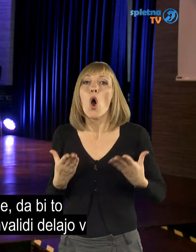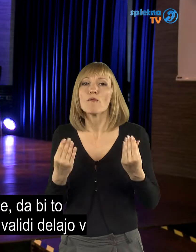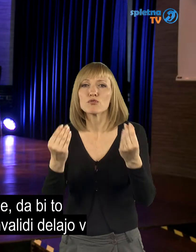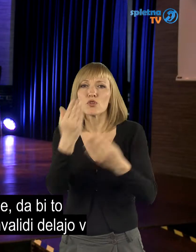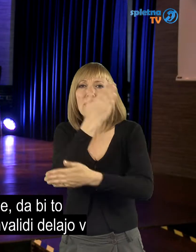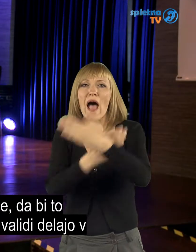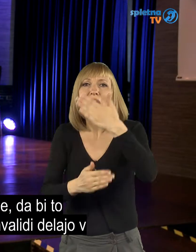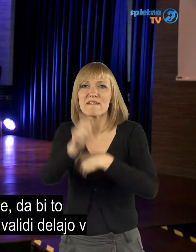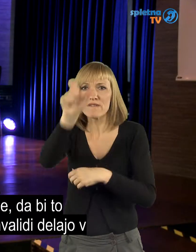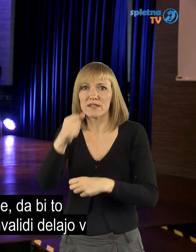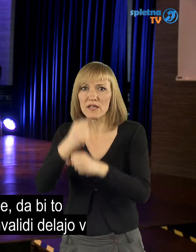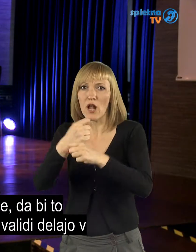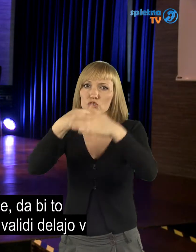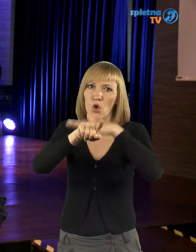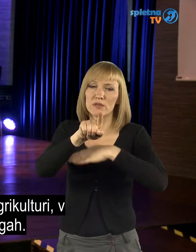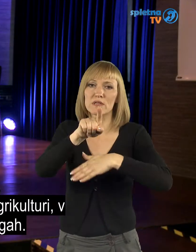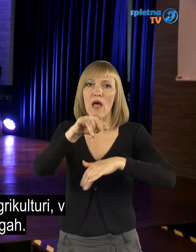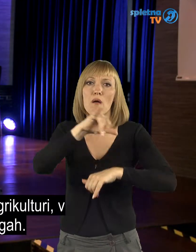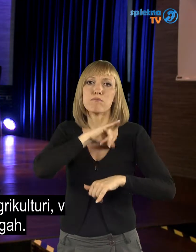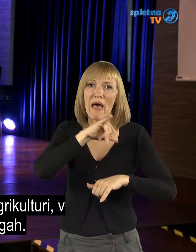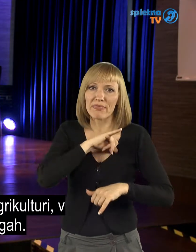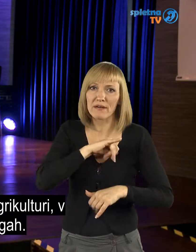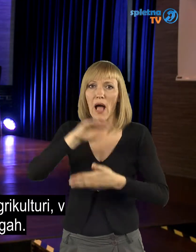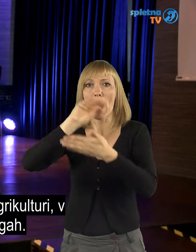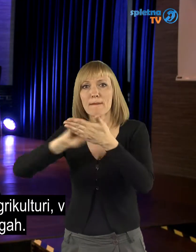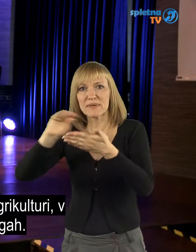mainly in services and banks and offices,